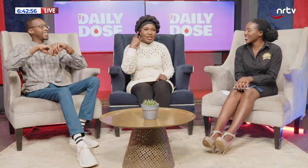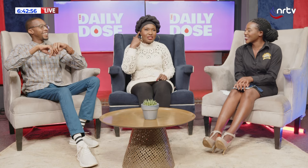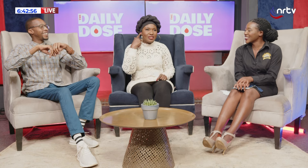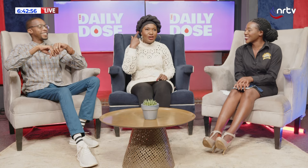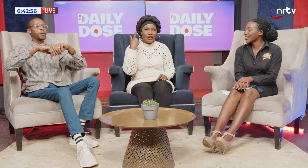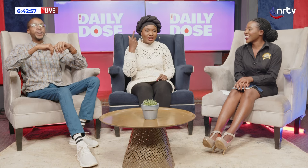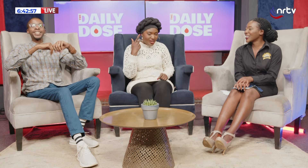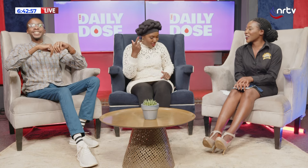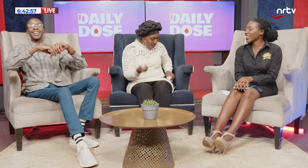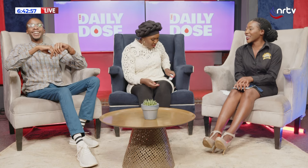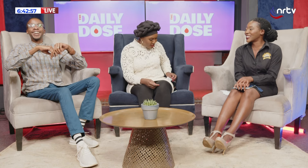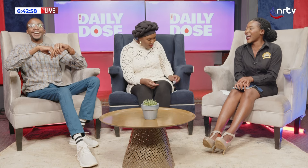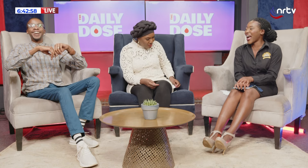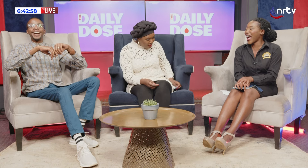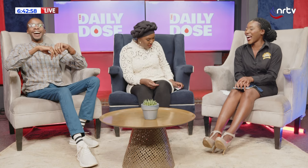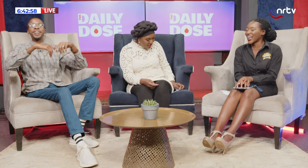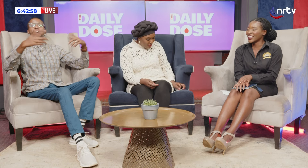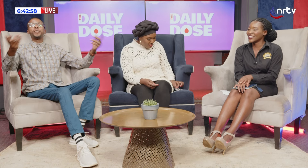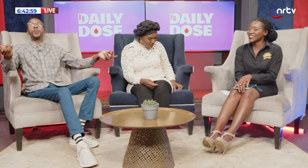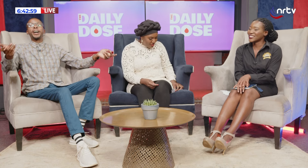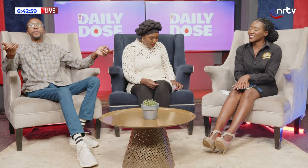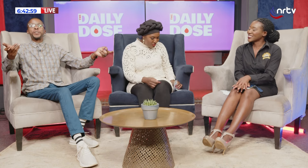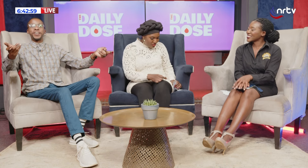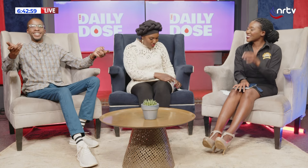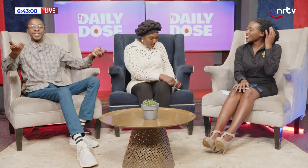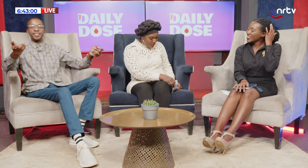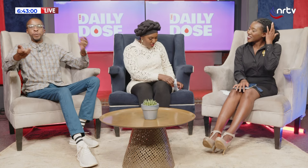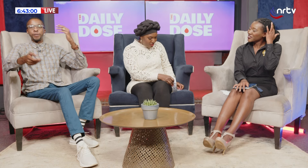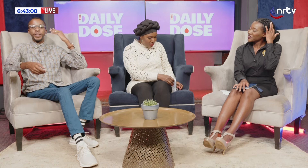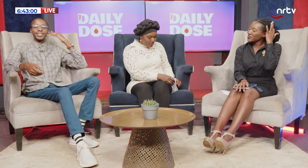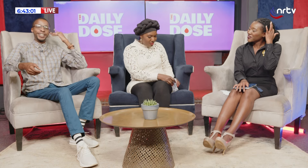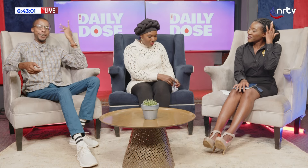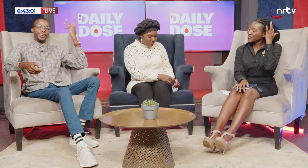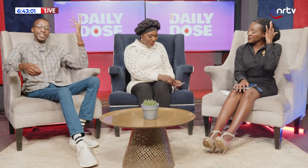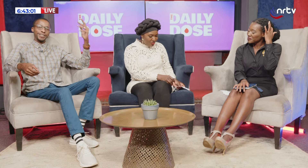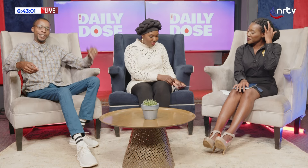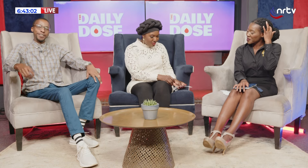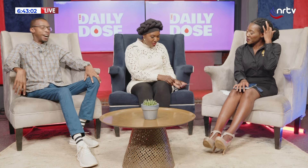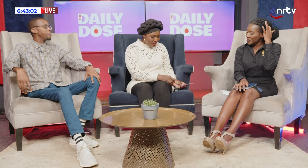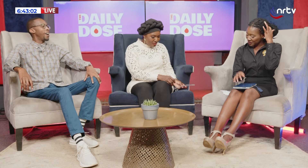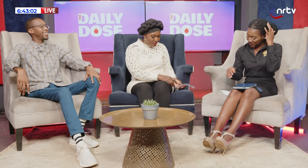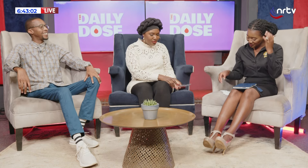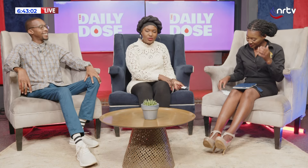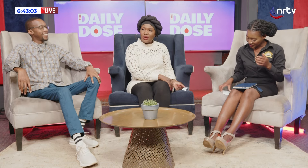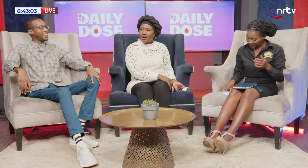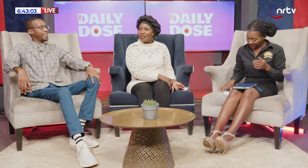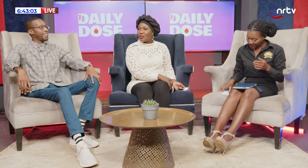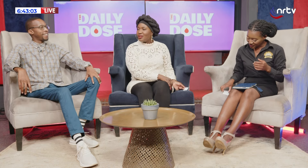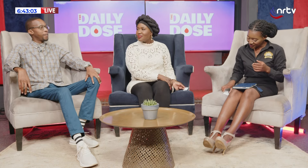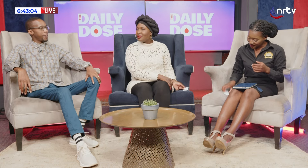You want to say it. He sort of said it. He's the weakest link. So. I didn't even have to look. I know it's crocodile because we have a weakest link in our ears right now. Come on. Okay, another one. Okay. Close